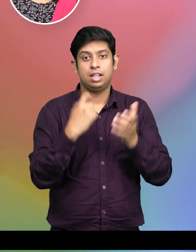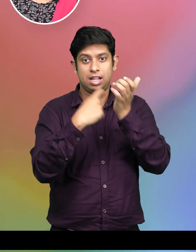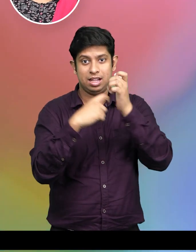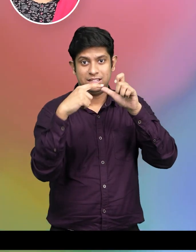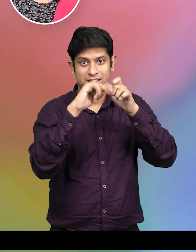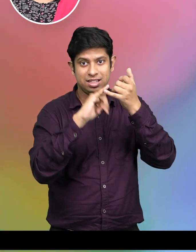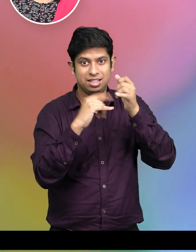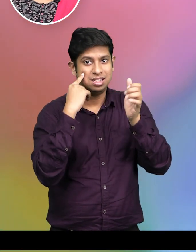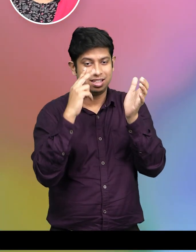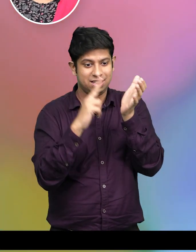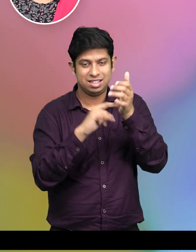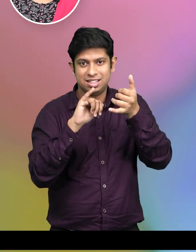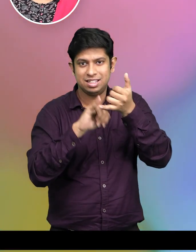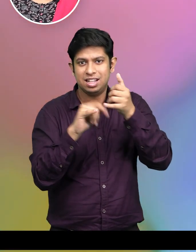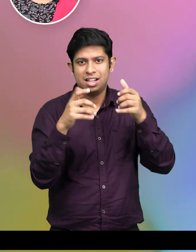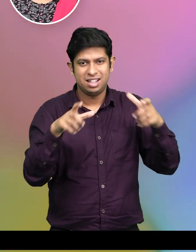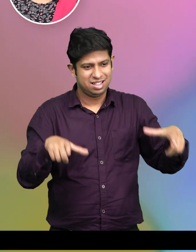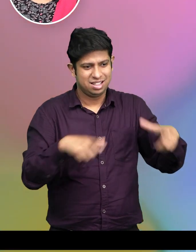resins.